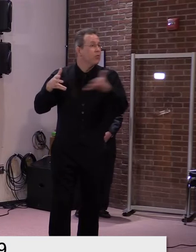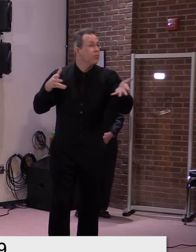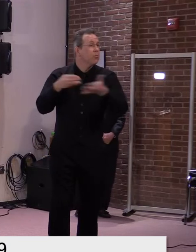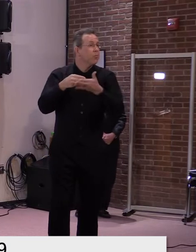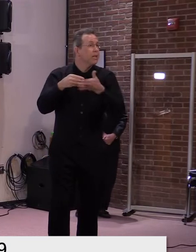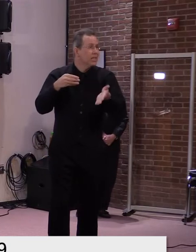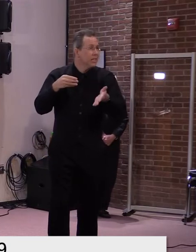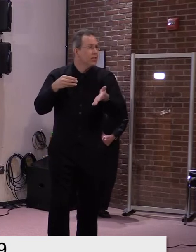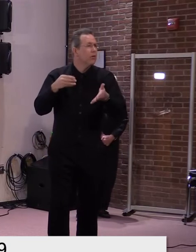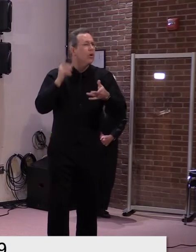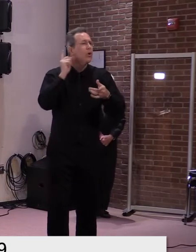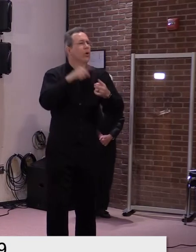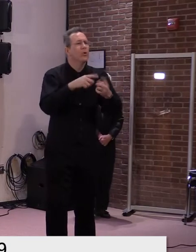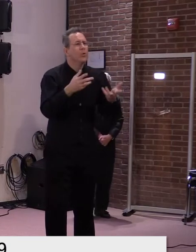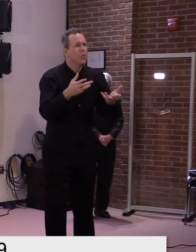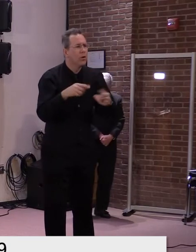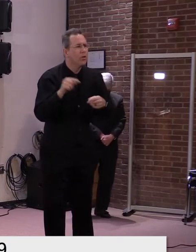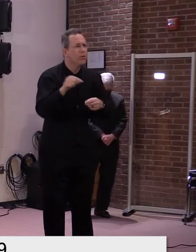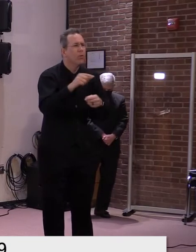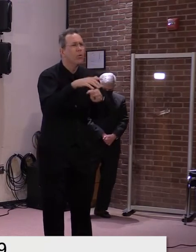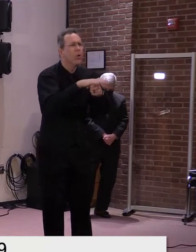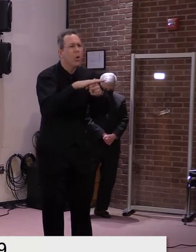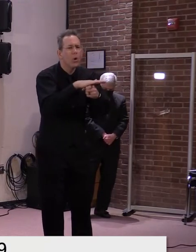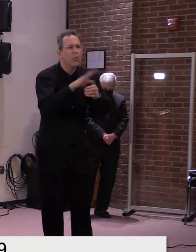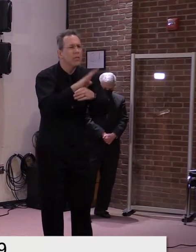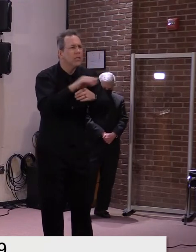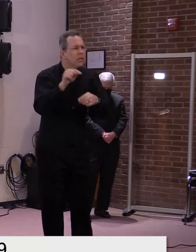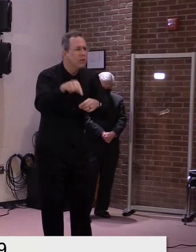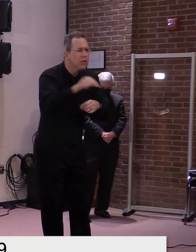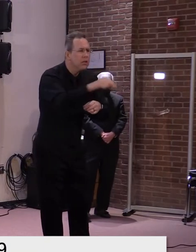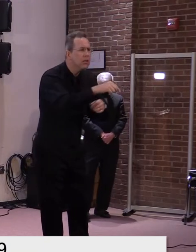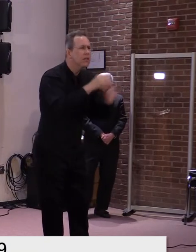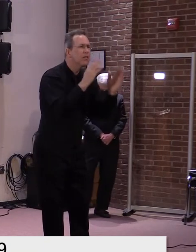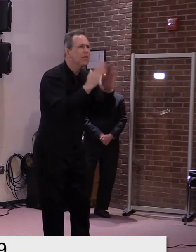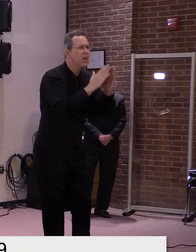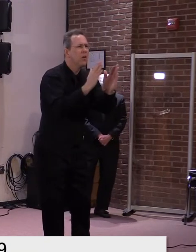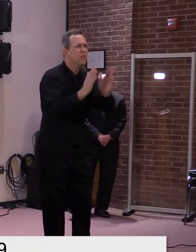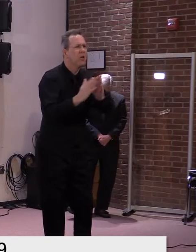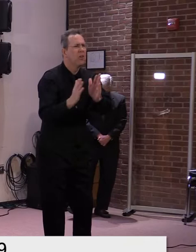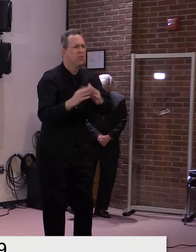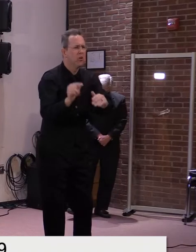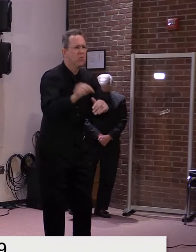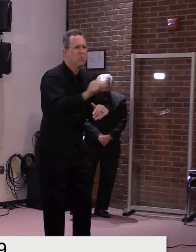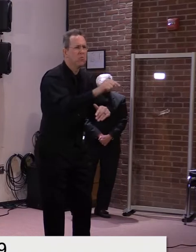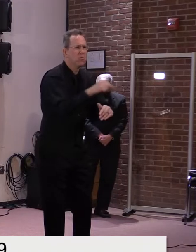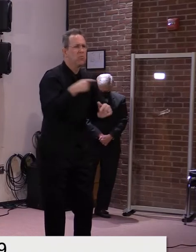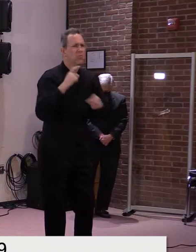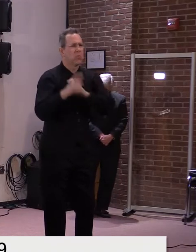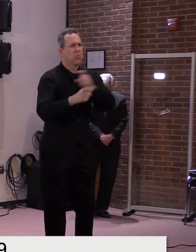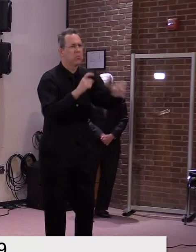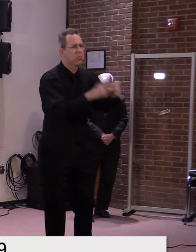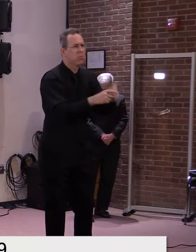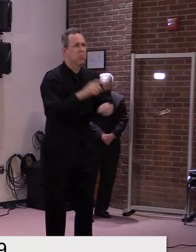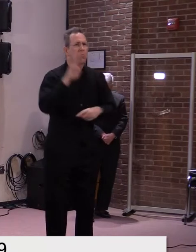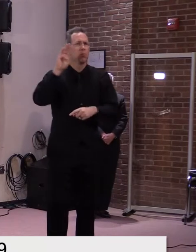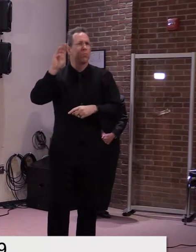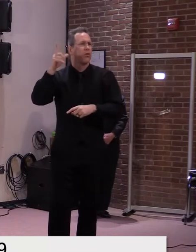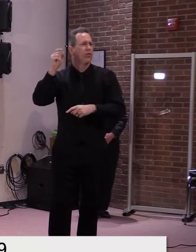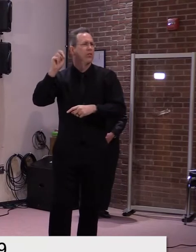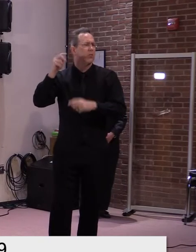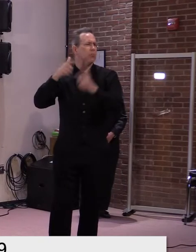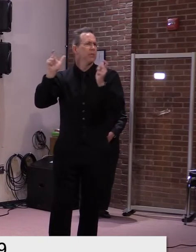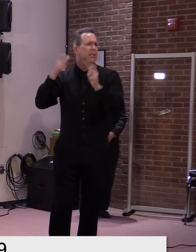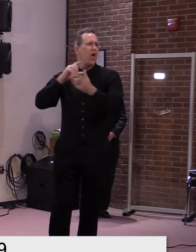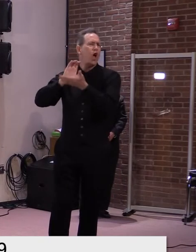will go to units of local government, meaning cities, towns, and villages. The state is directed to distribute the